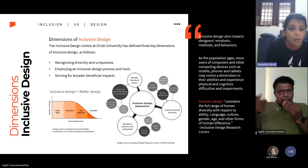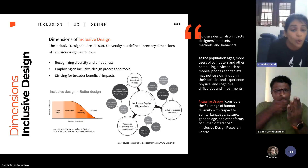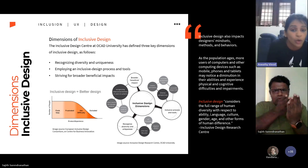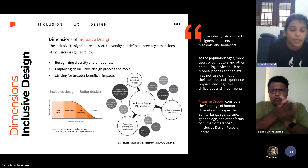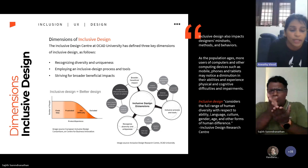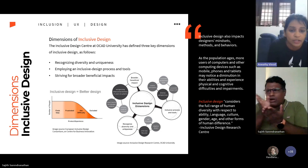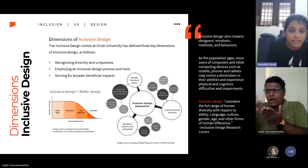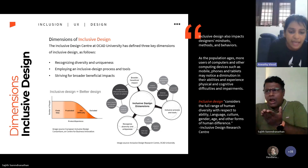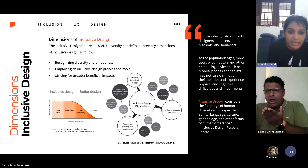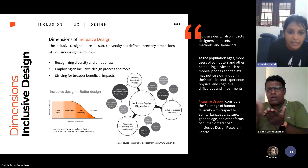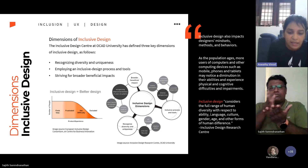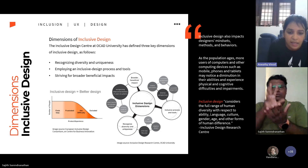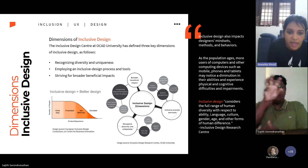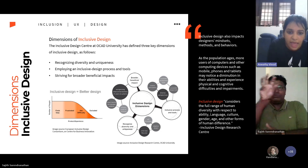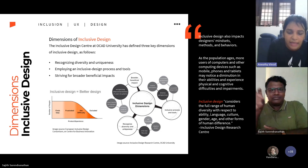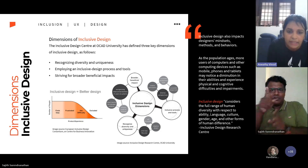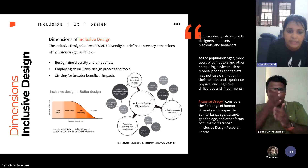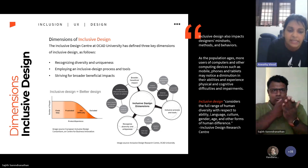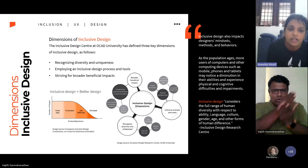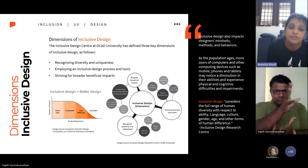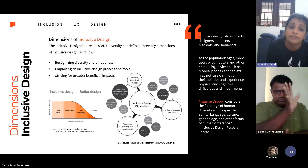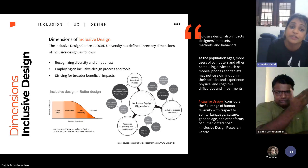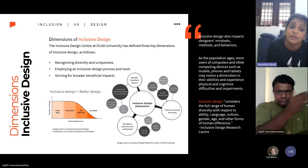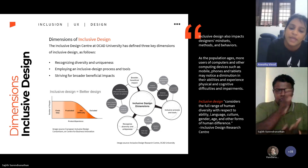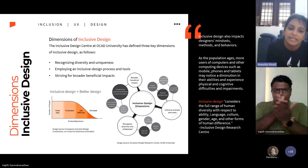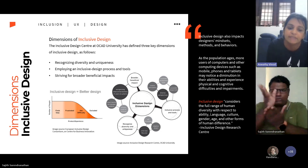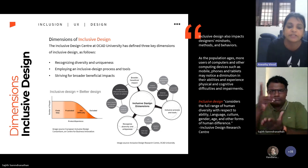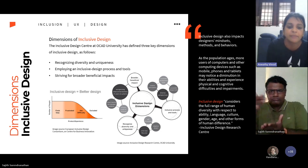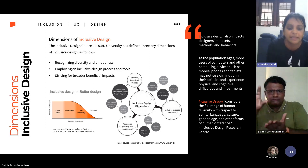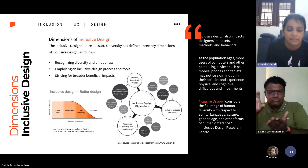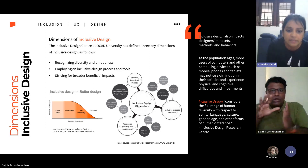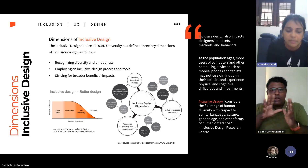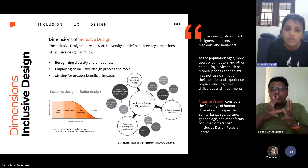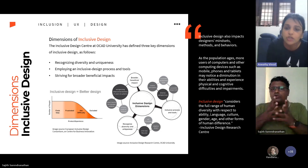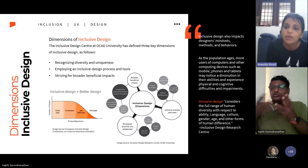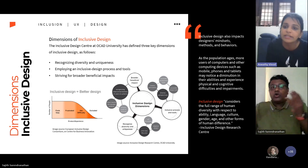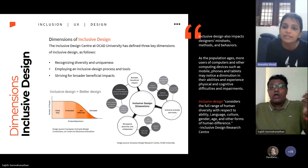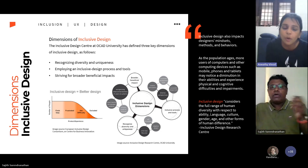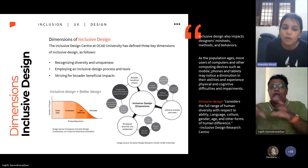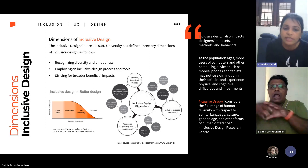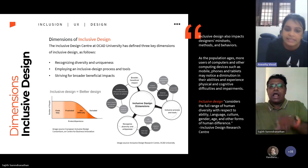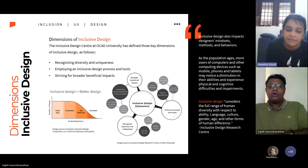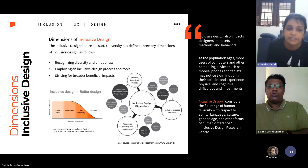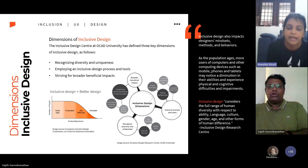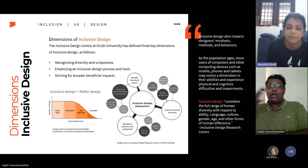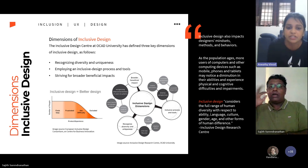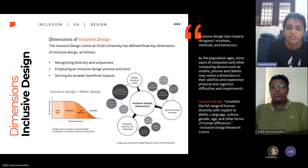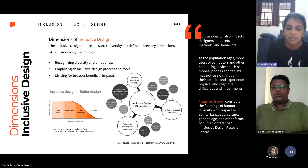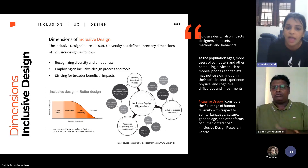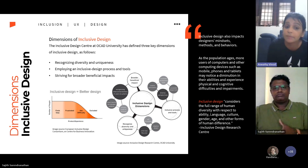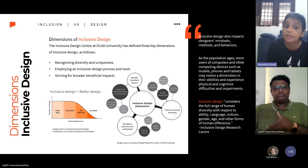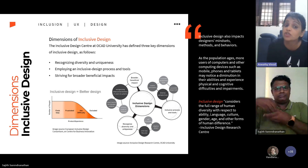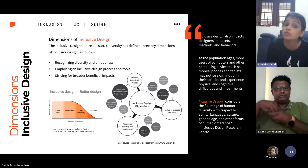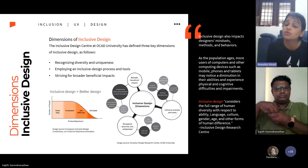considering them all while you are designing, and think of different ways, different methods. Make sure you address all these different